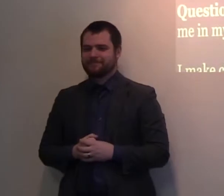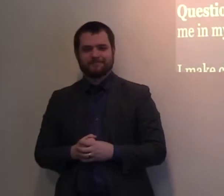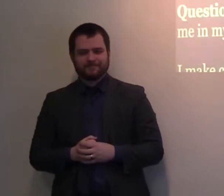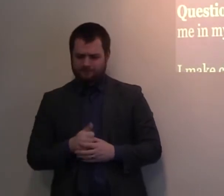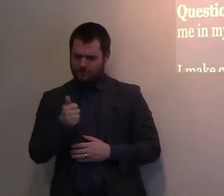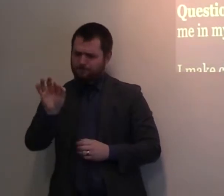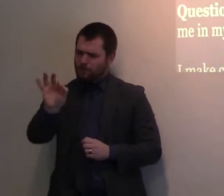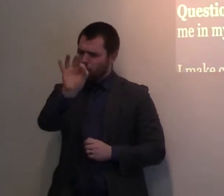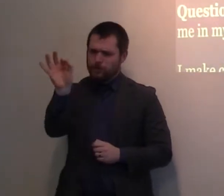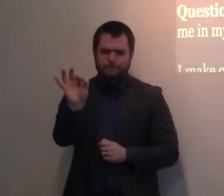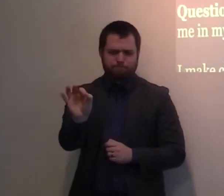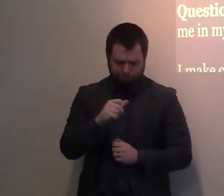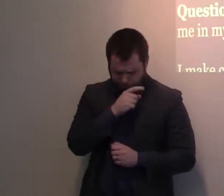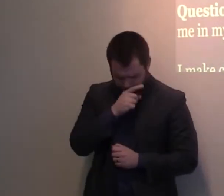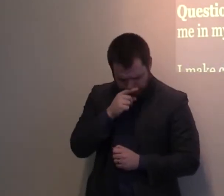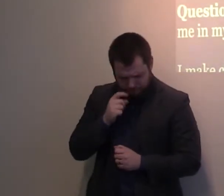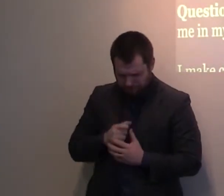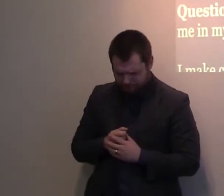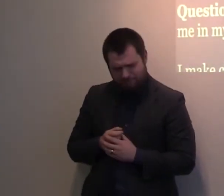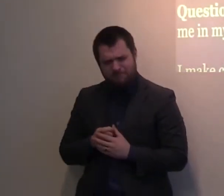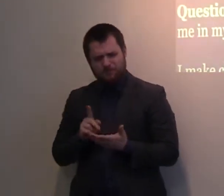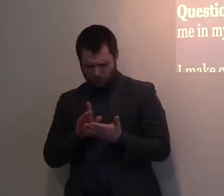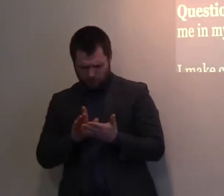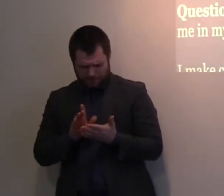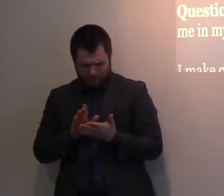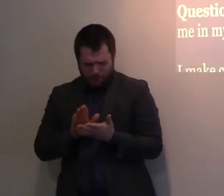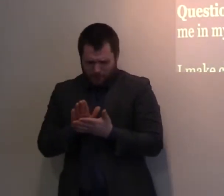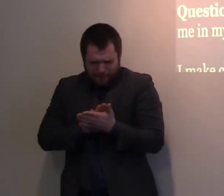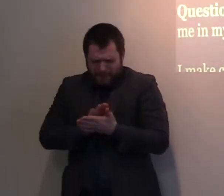Question. What does this mean for me in my life?